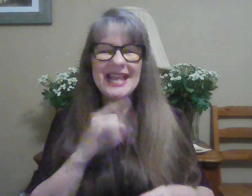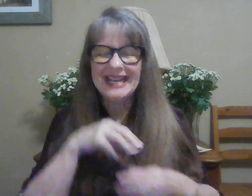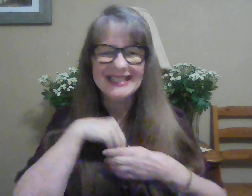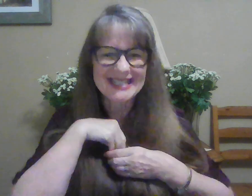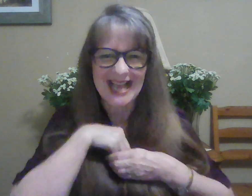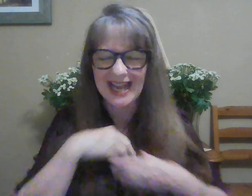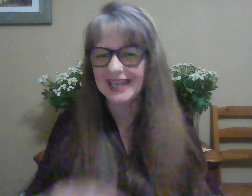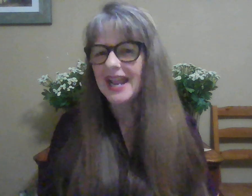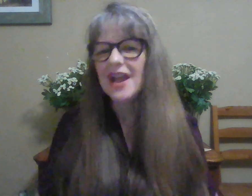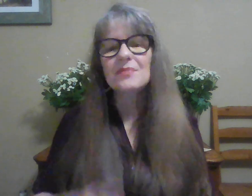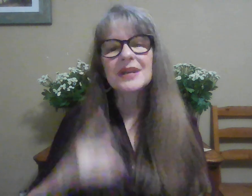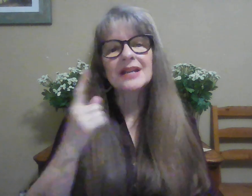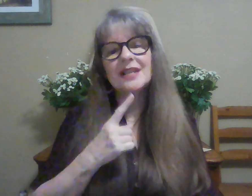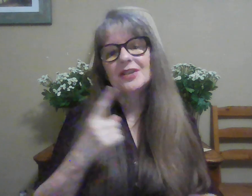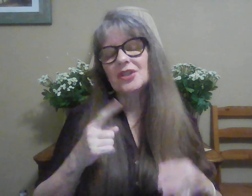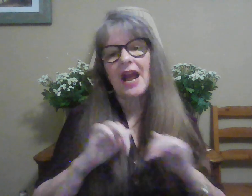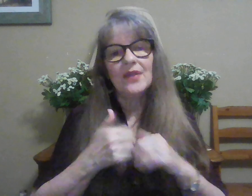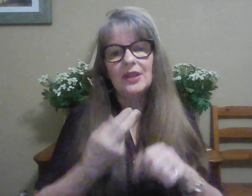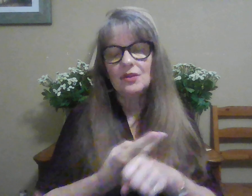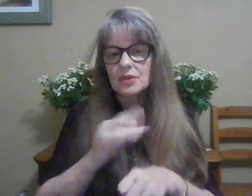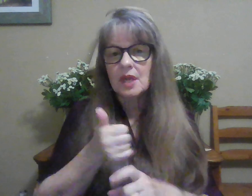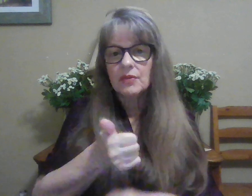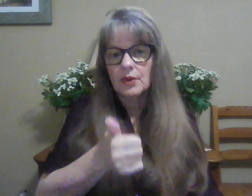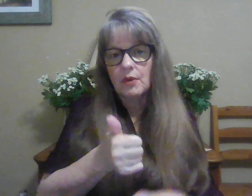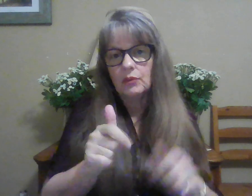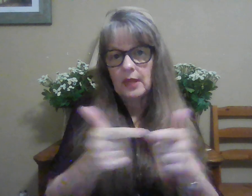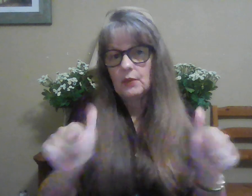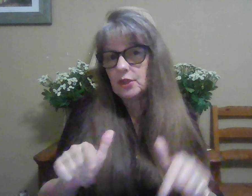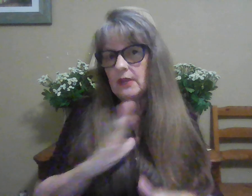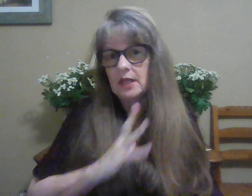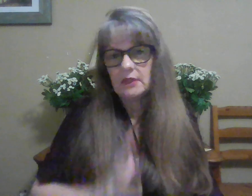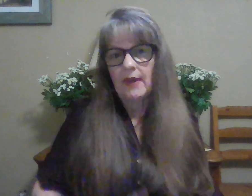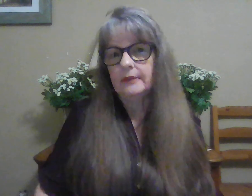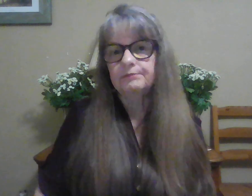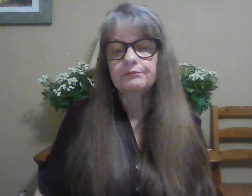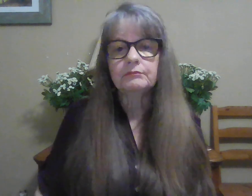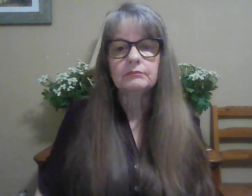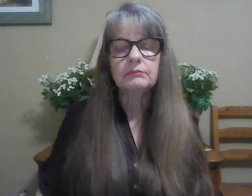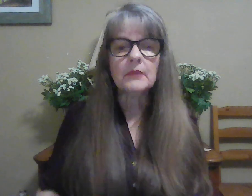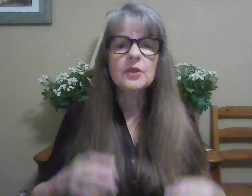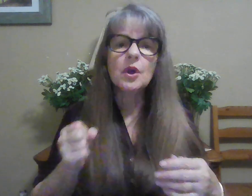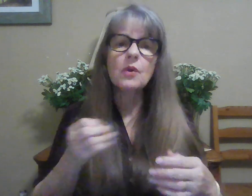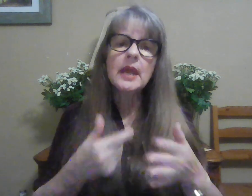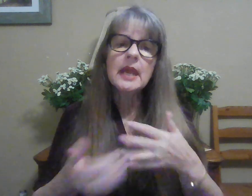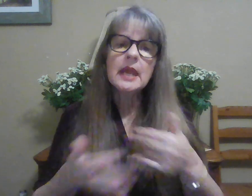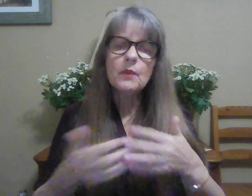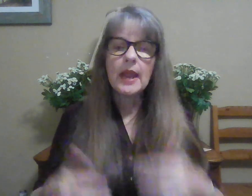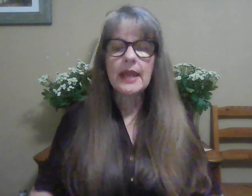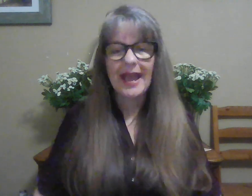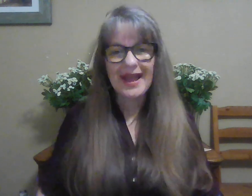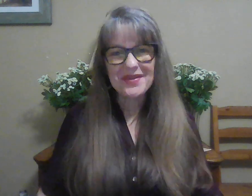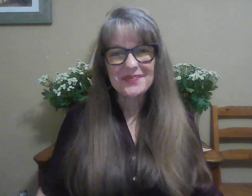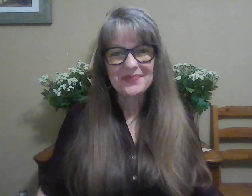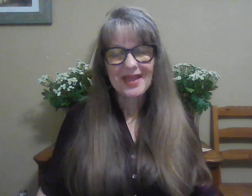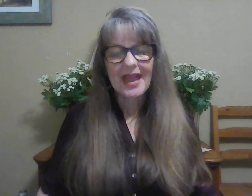that inside because that's just how they use their own language, and that's fine. So anyway, I